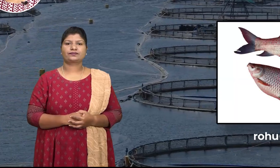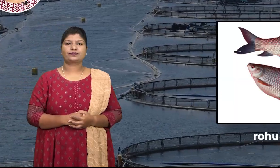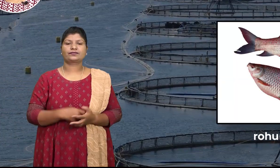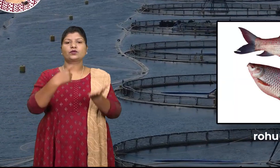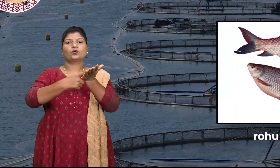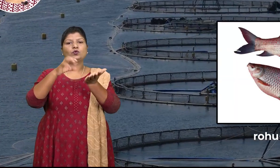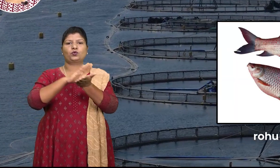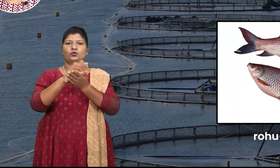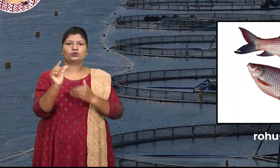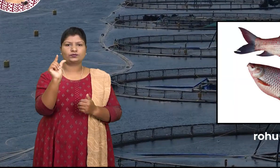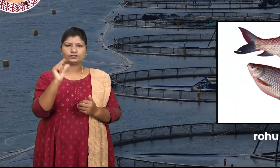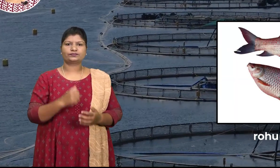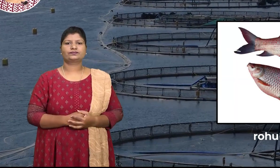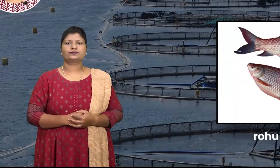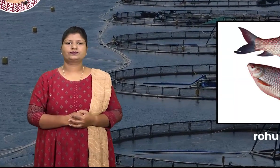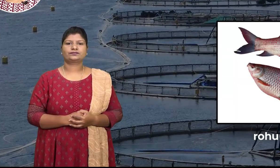Rohu,